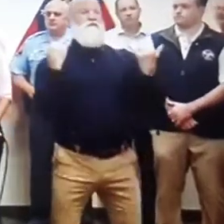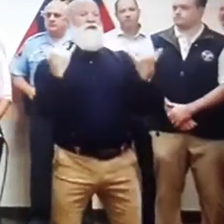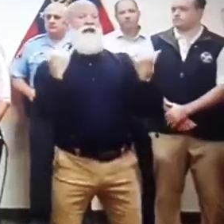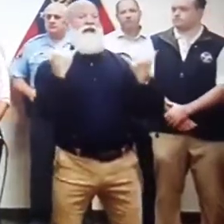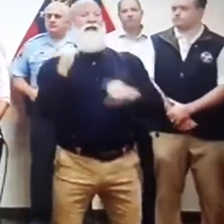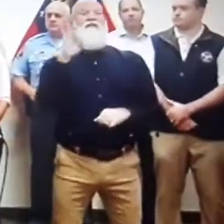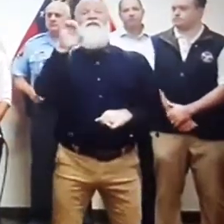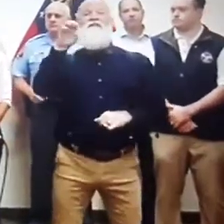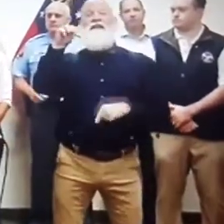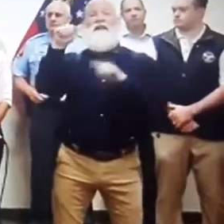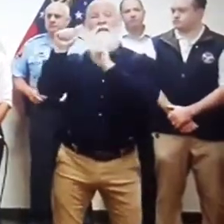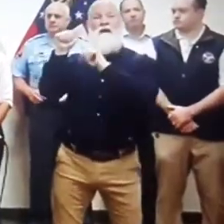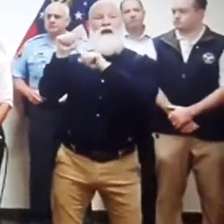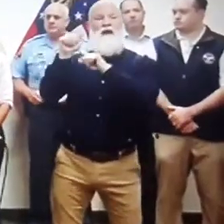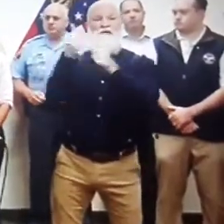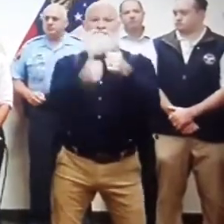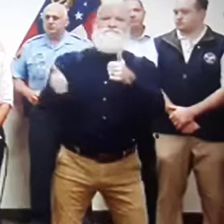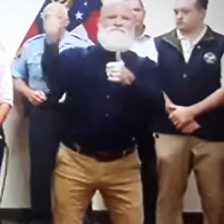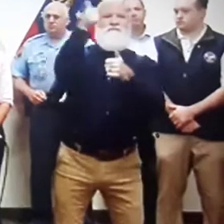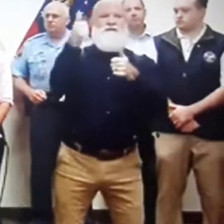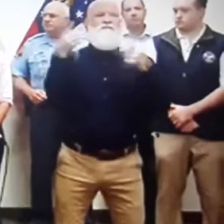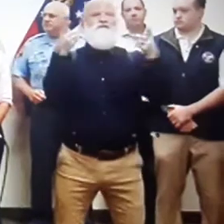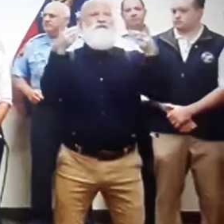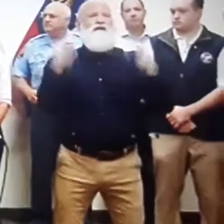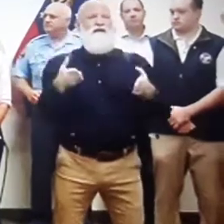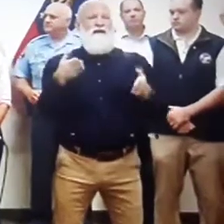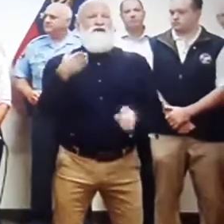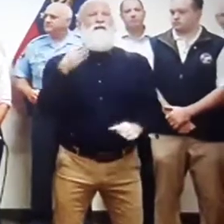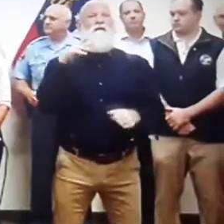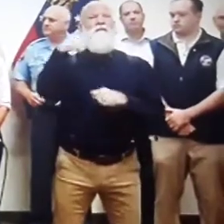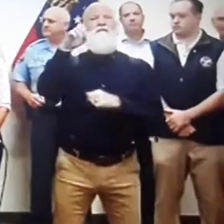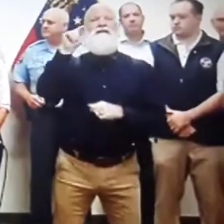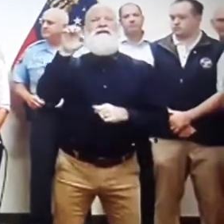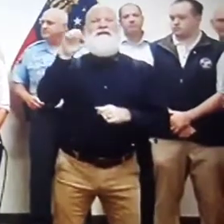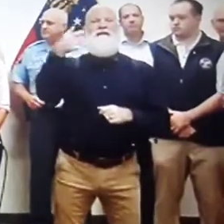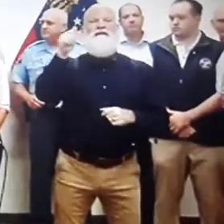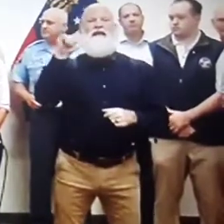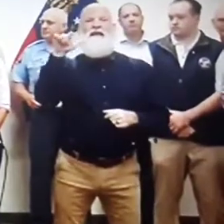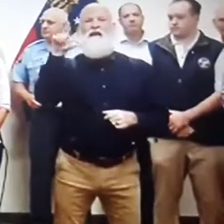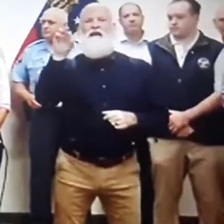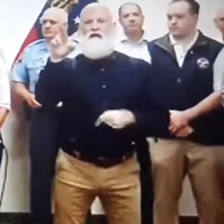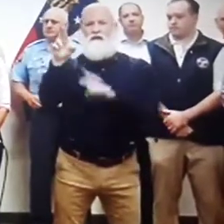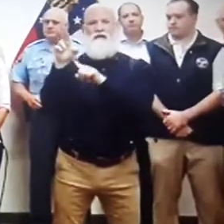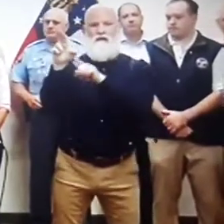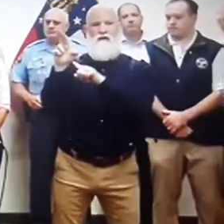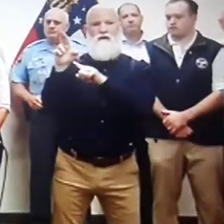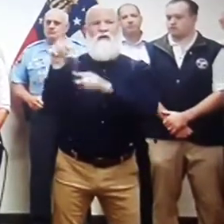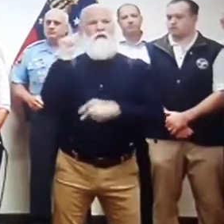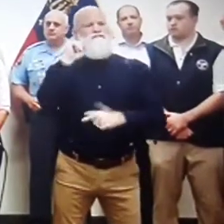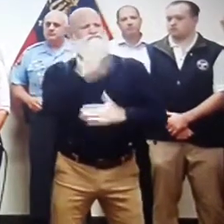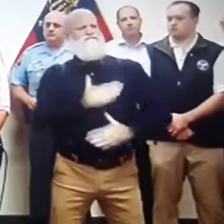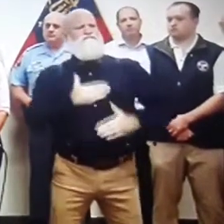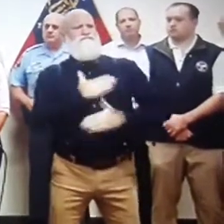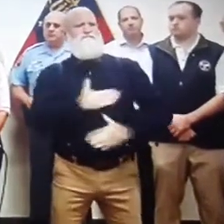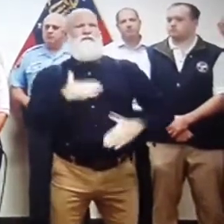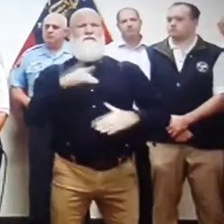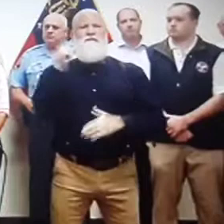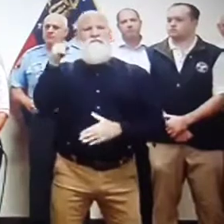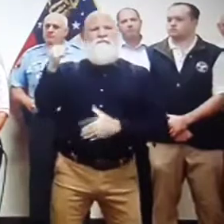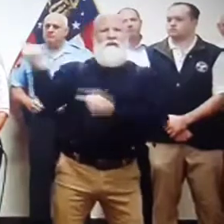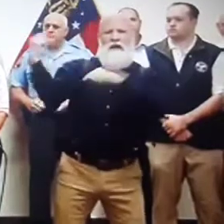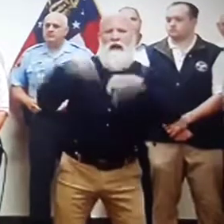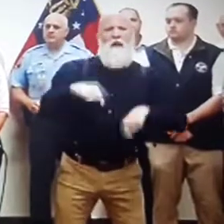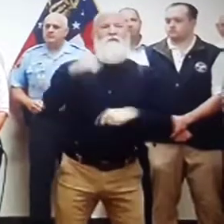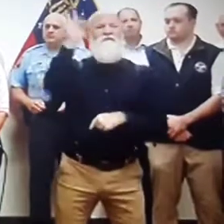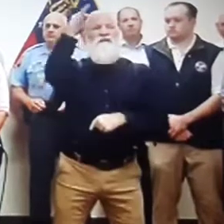Pete Gaynor. Great to have him in Georgia. We appreciate the federal response that we've gotten from FEMA